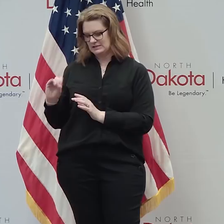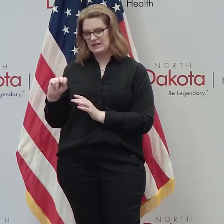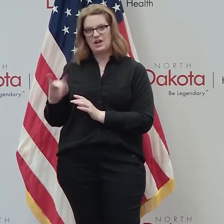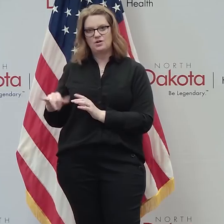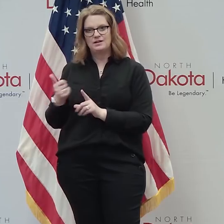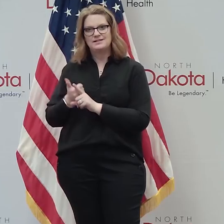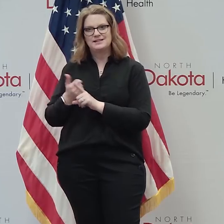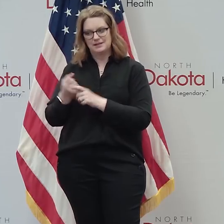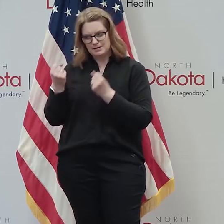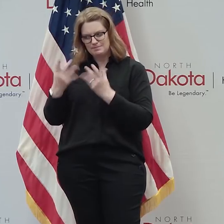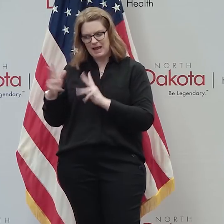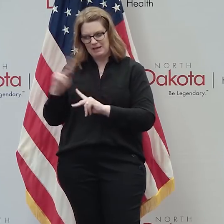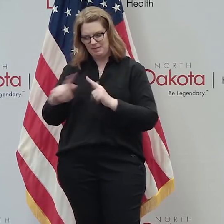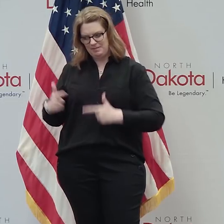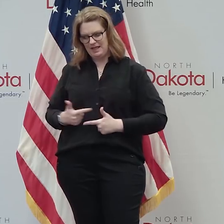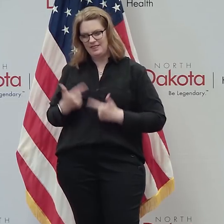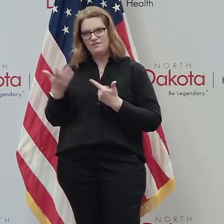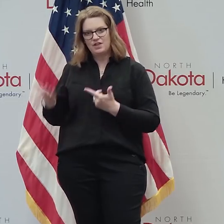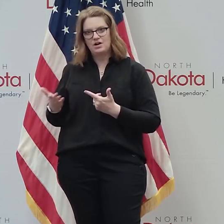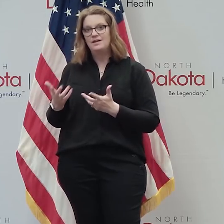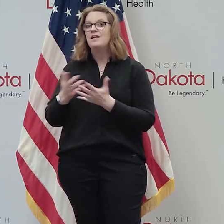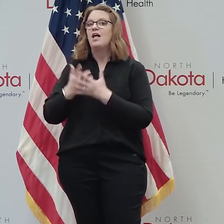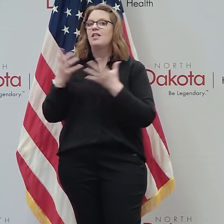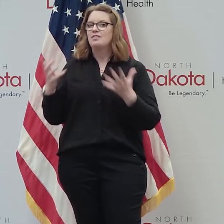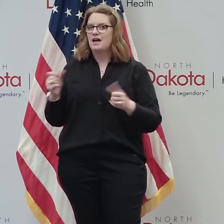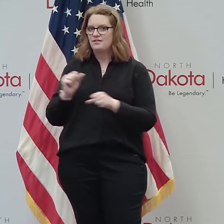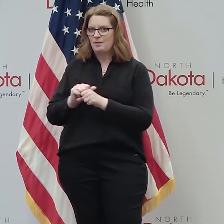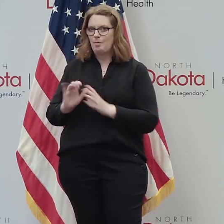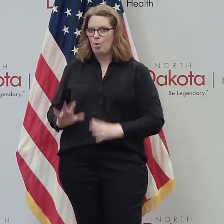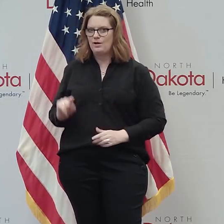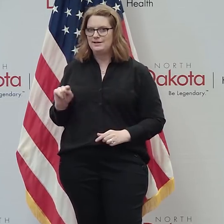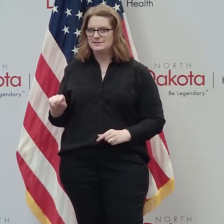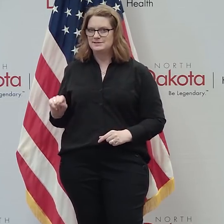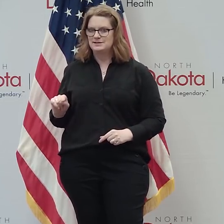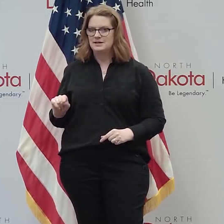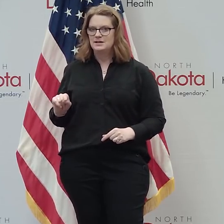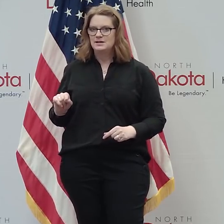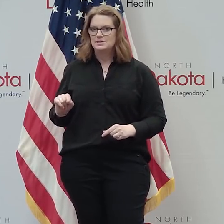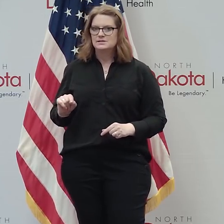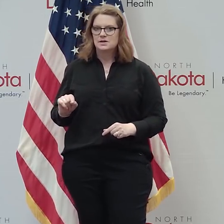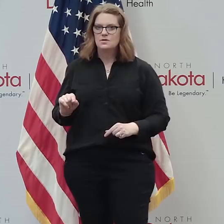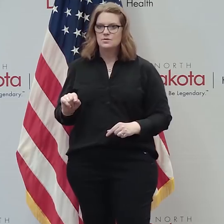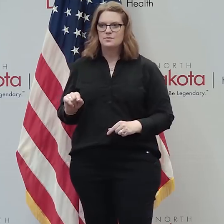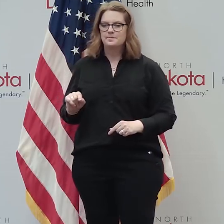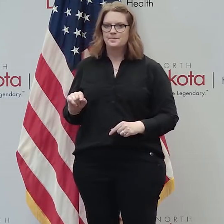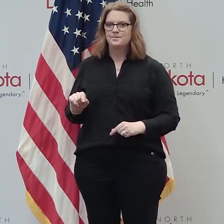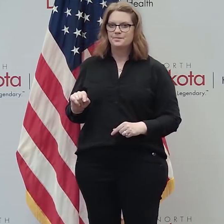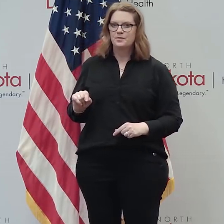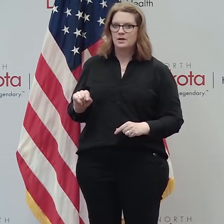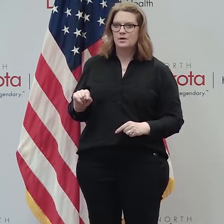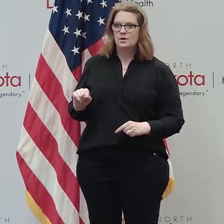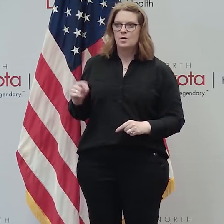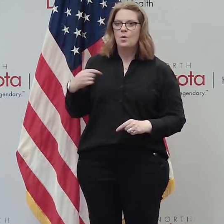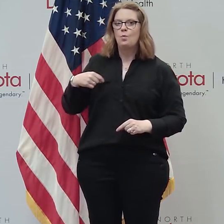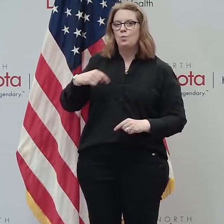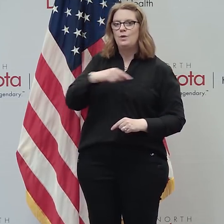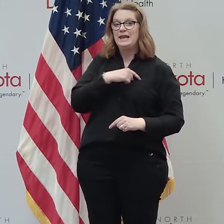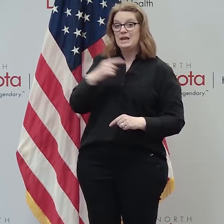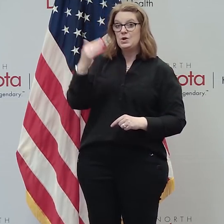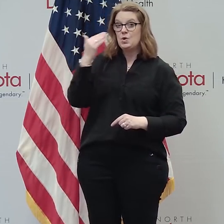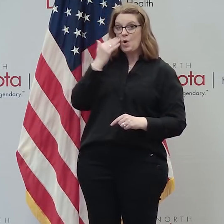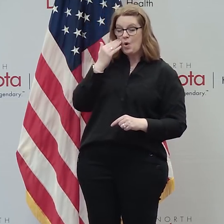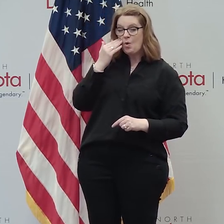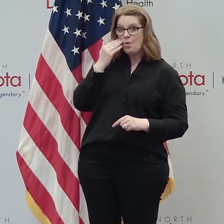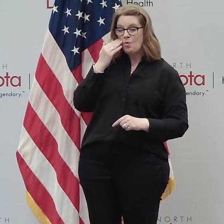So then they end up having a large number of workers too. And so it is a place where we know from the rest of the